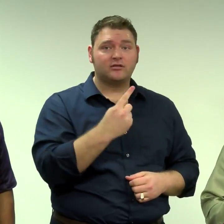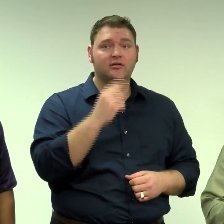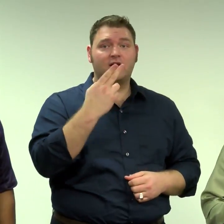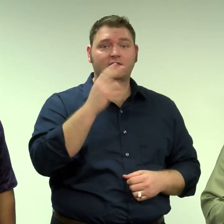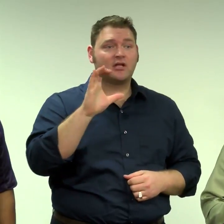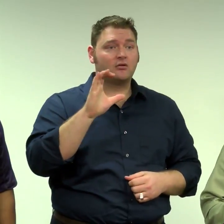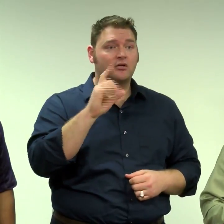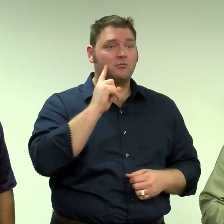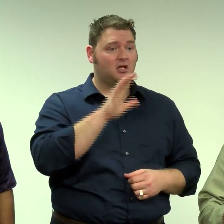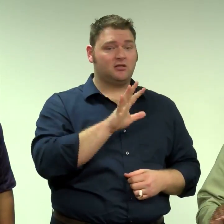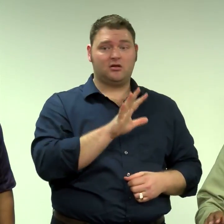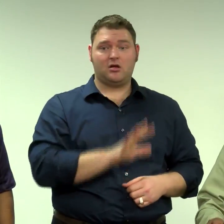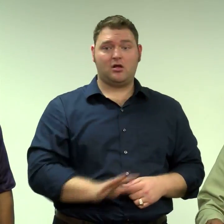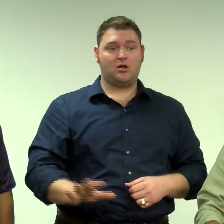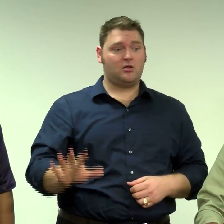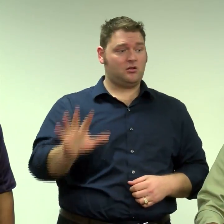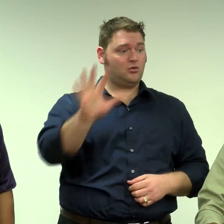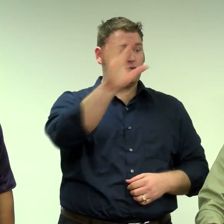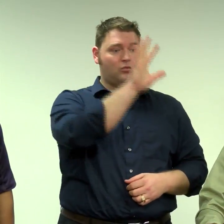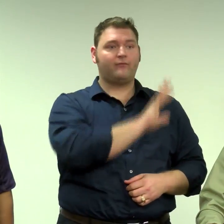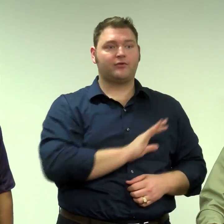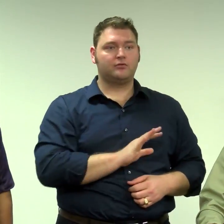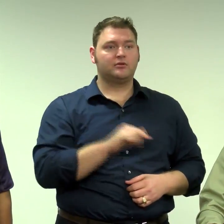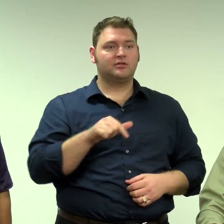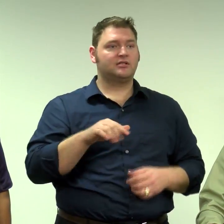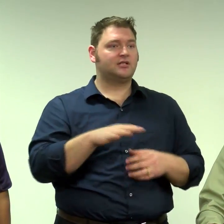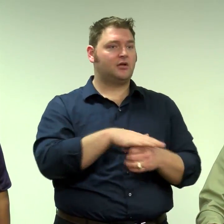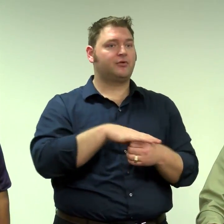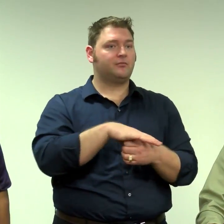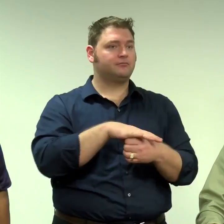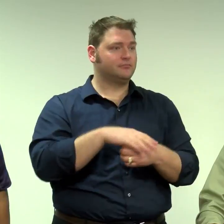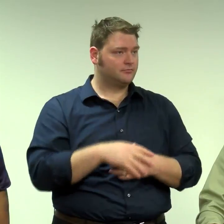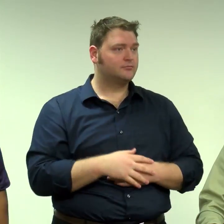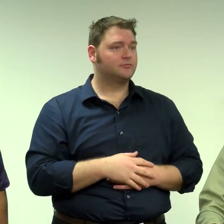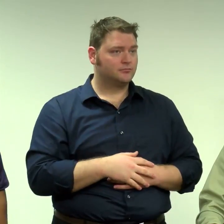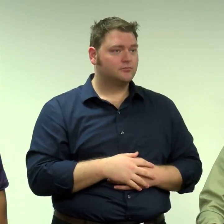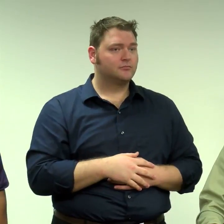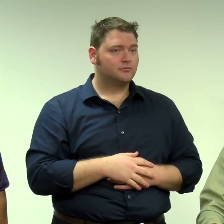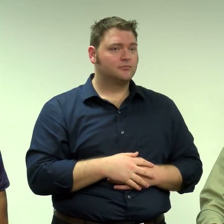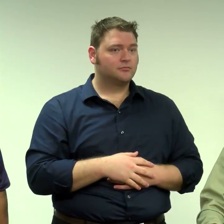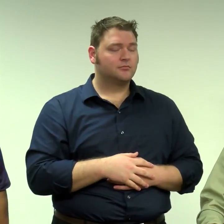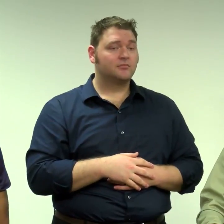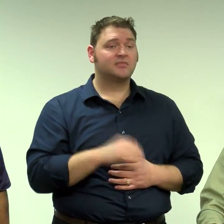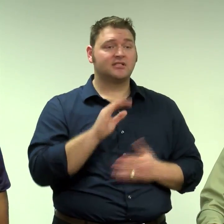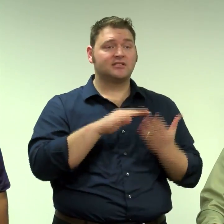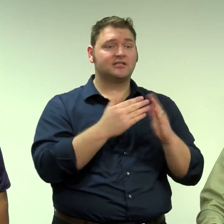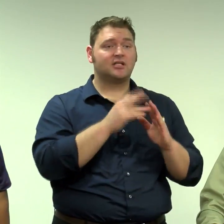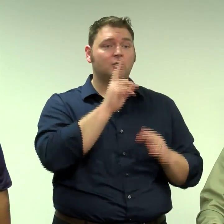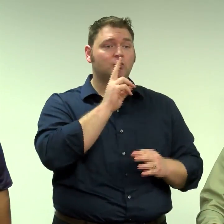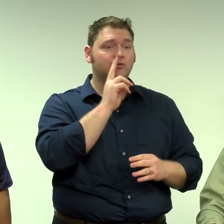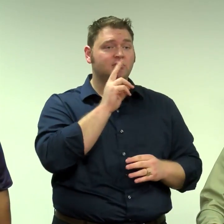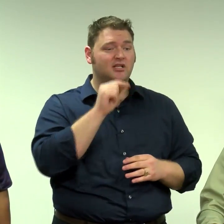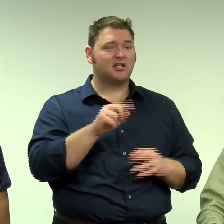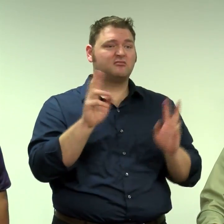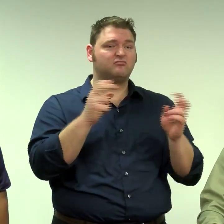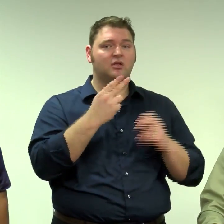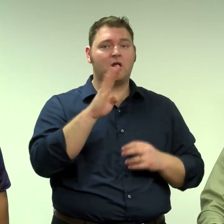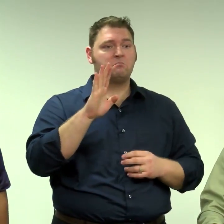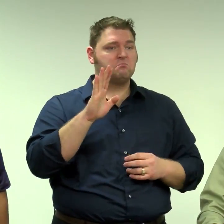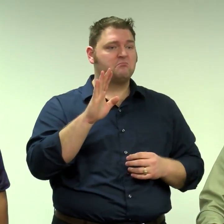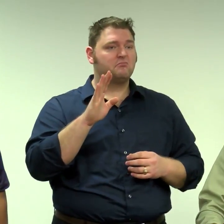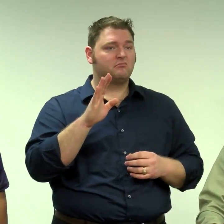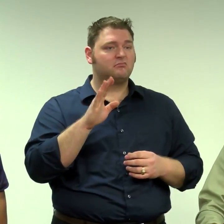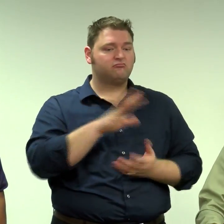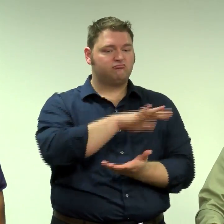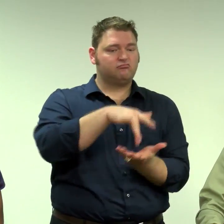but to the entire region. The city of Houston is serving as a hub center, if I can use that,